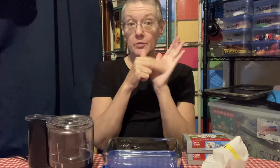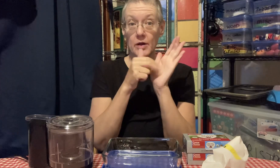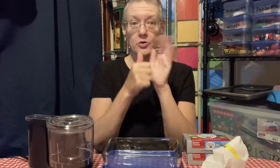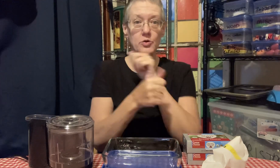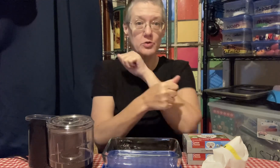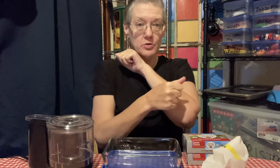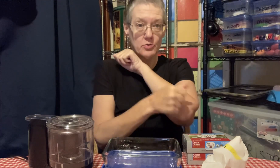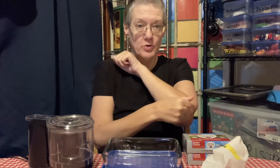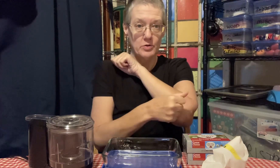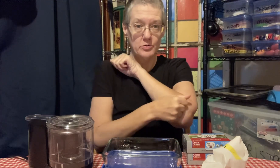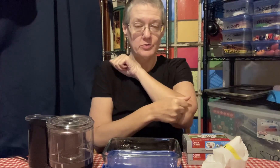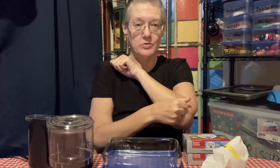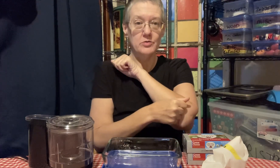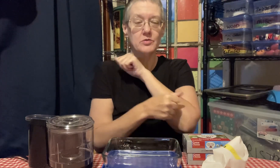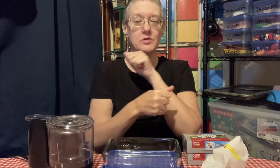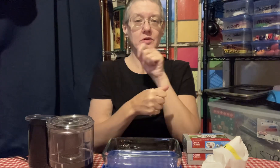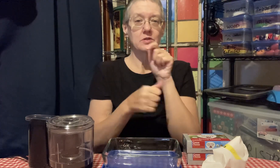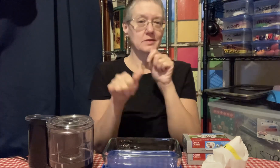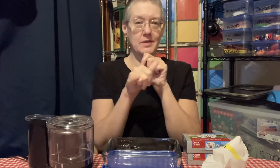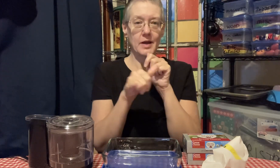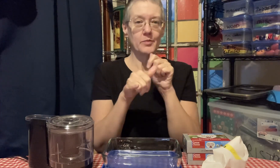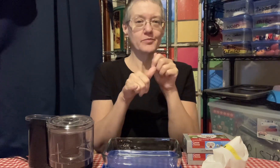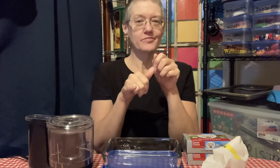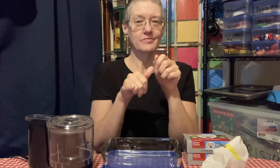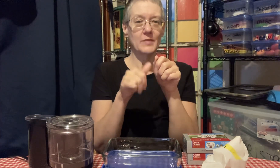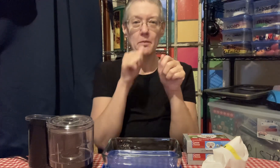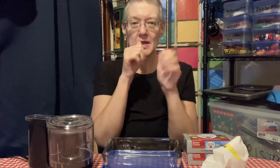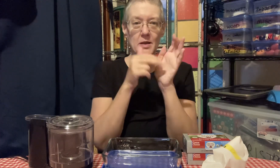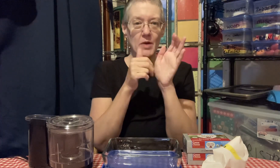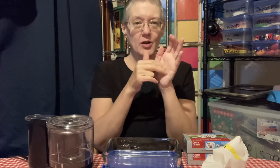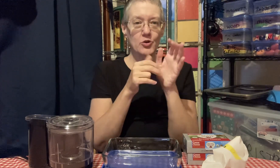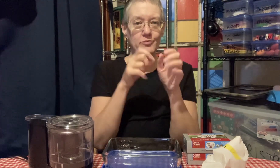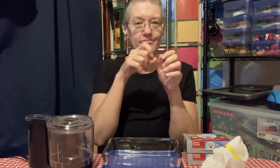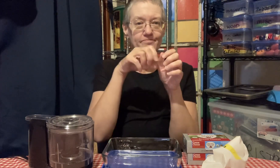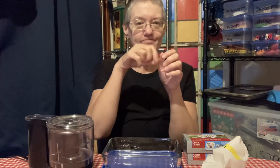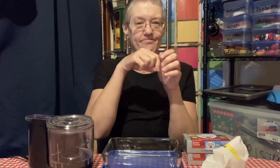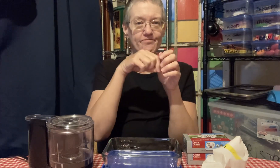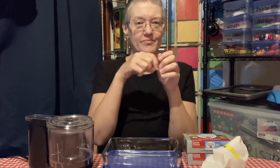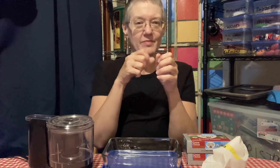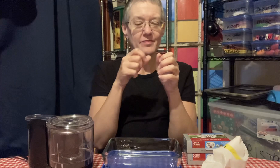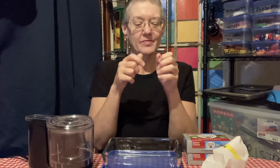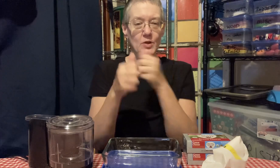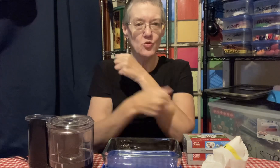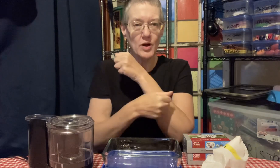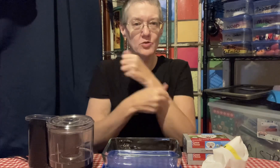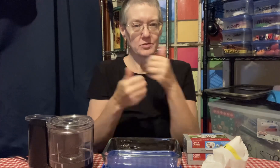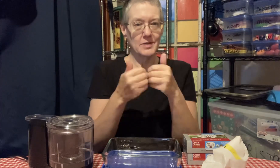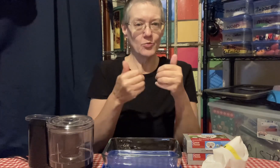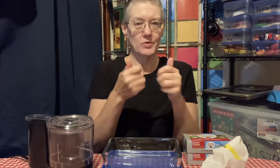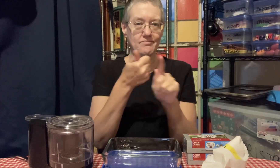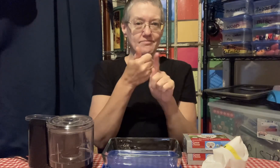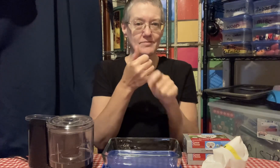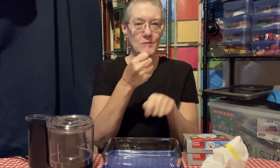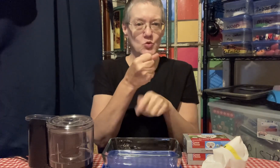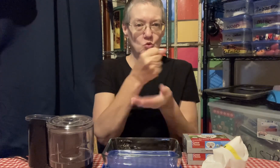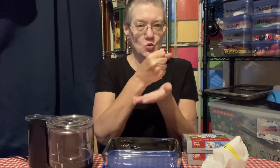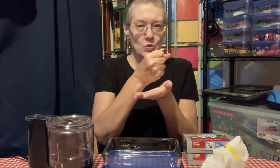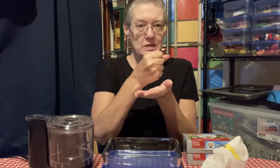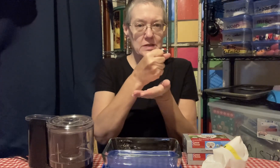can build his own. We do peanut butter crackers where the peanut butter's in a little baggie and he just squeezes it onto the crackers